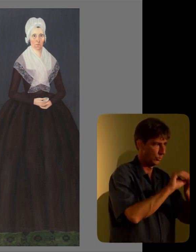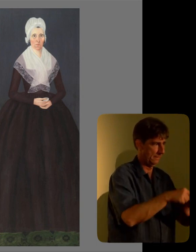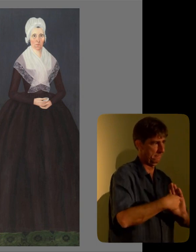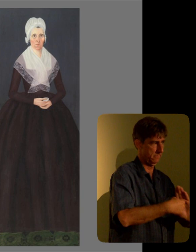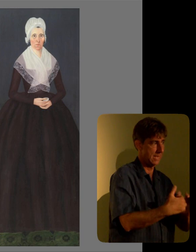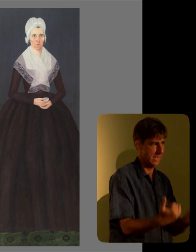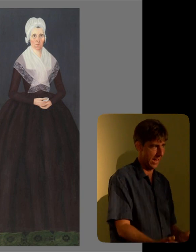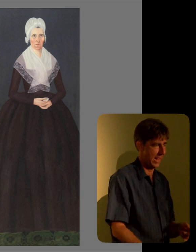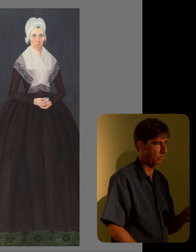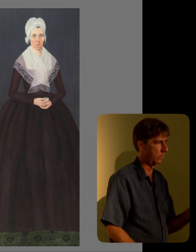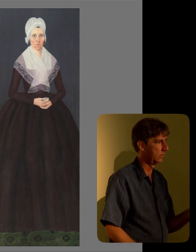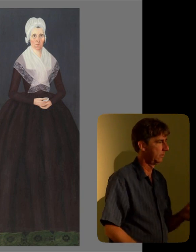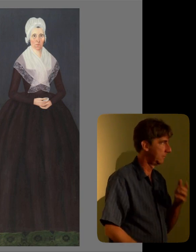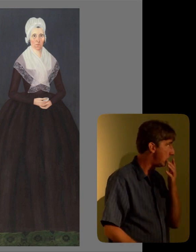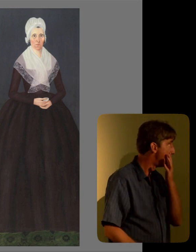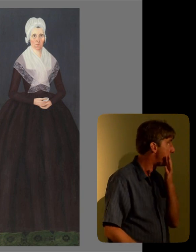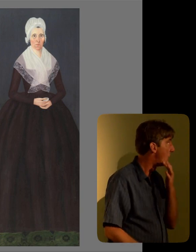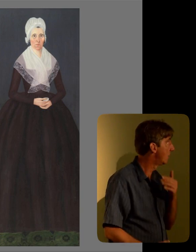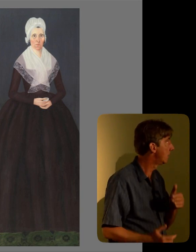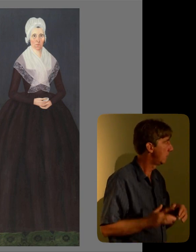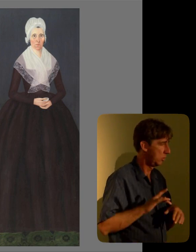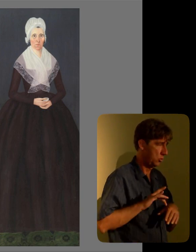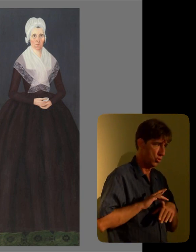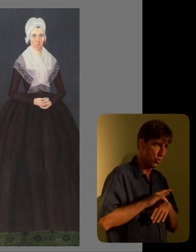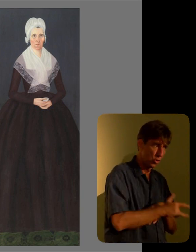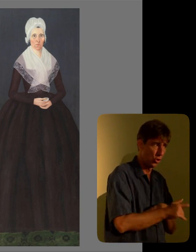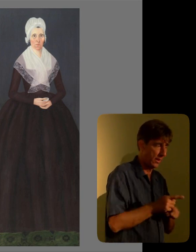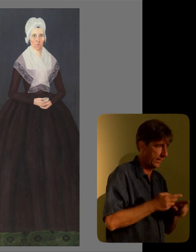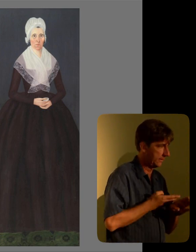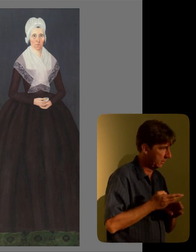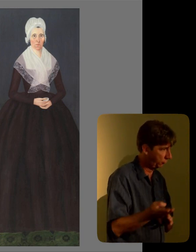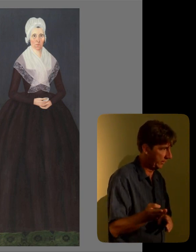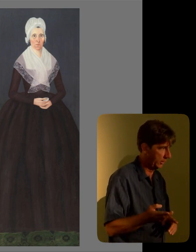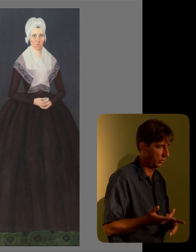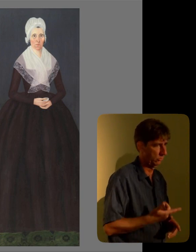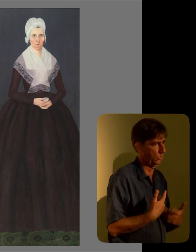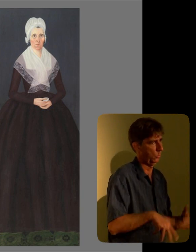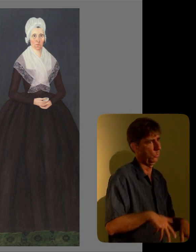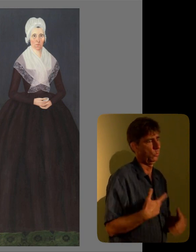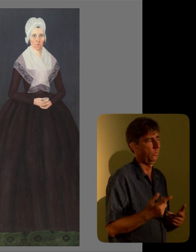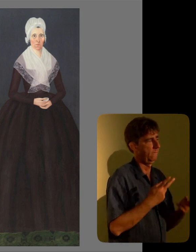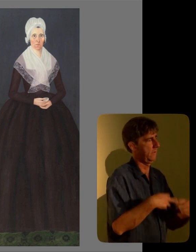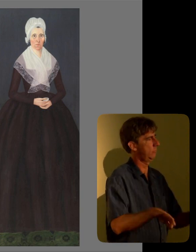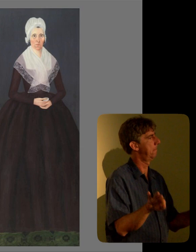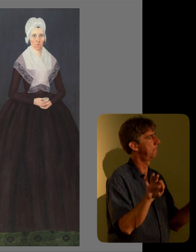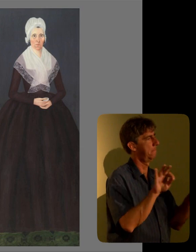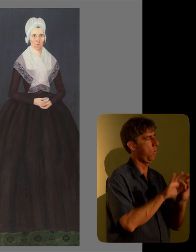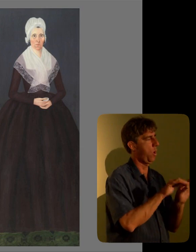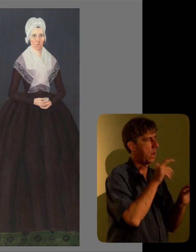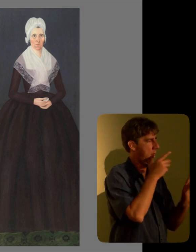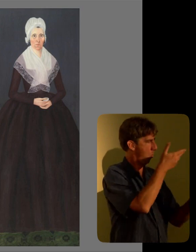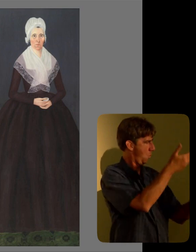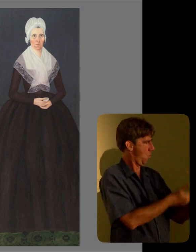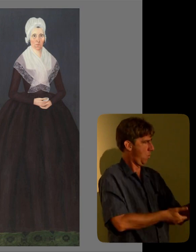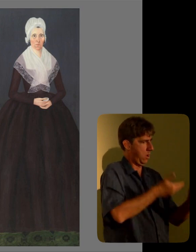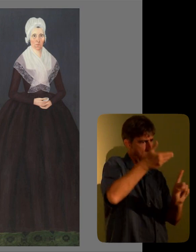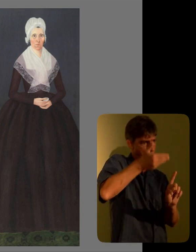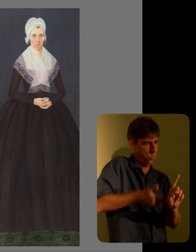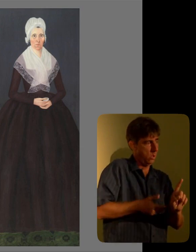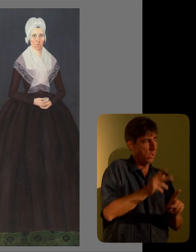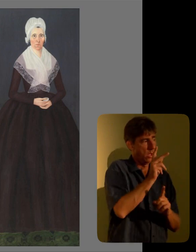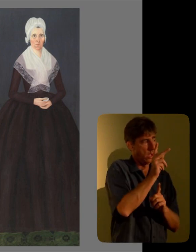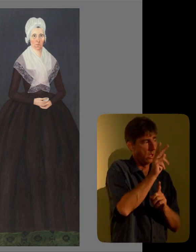For being done very early in Brewster's career, are very, very important likenesses. The Cutts family ends